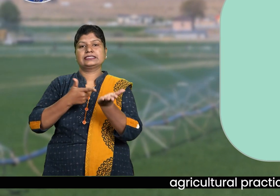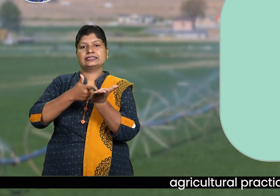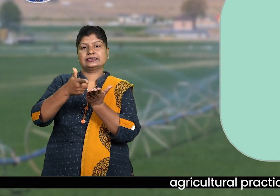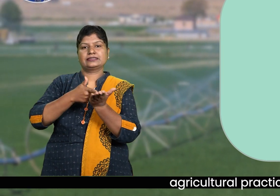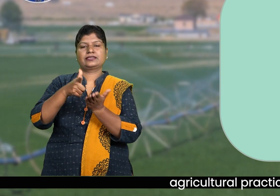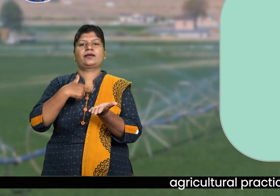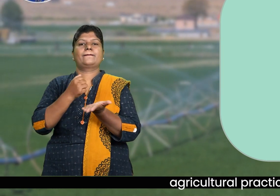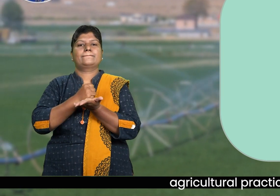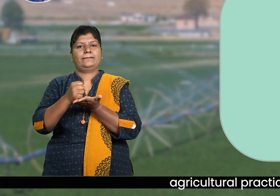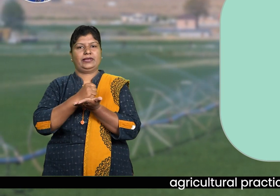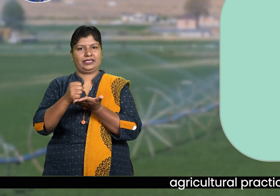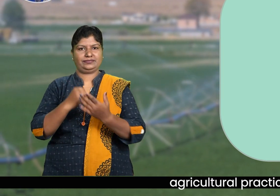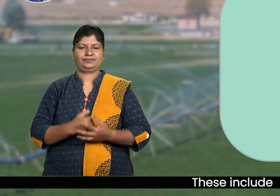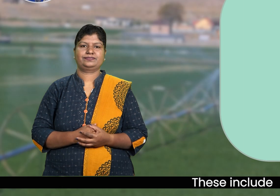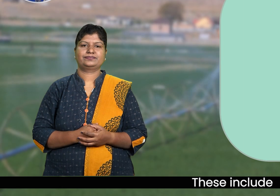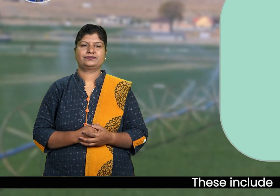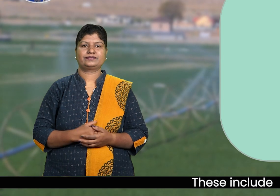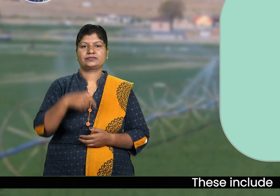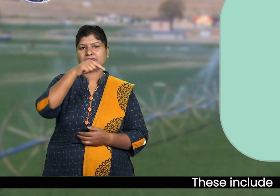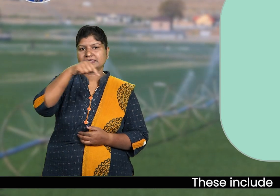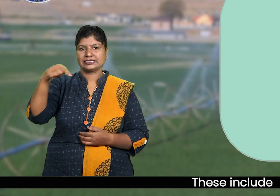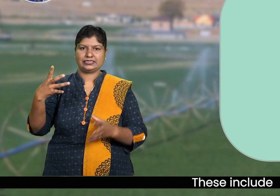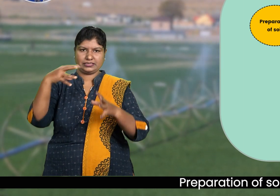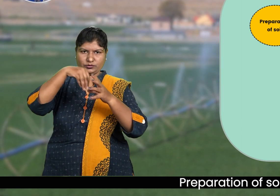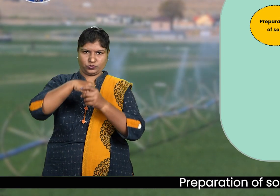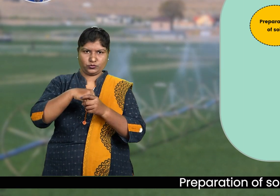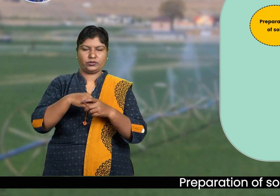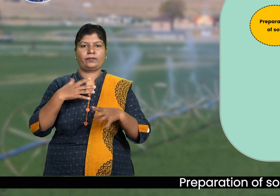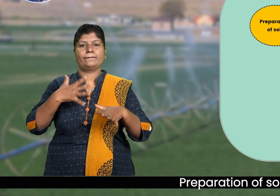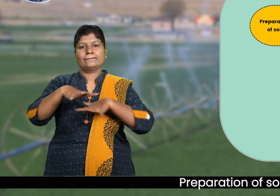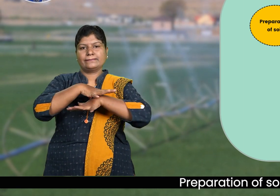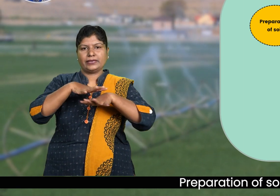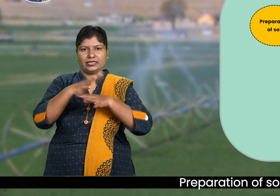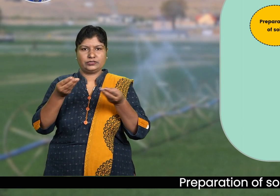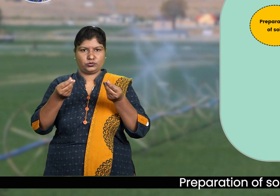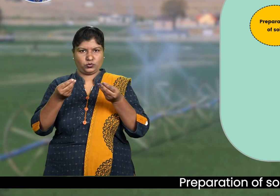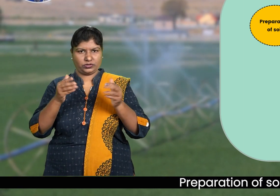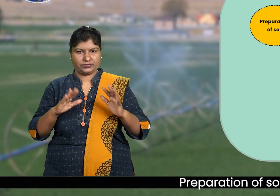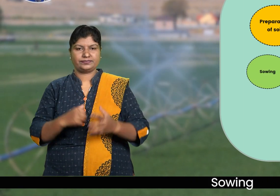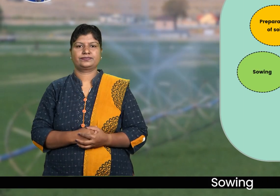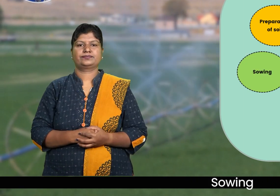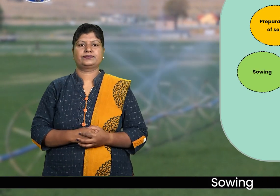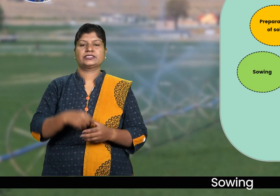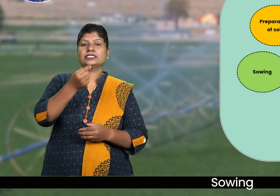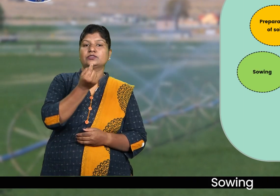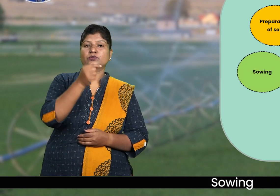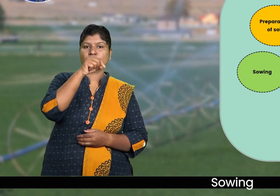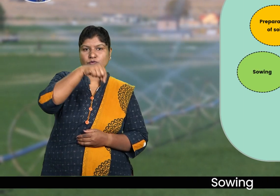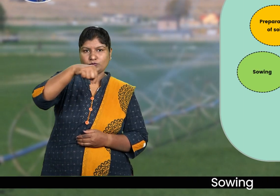agricultural practices. These include preparation of soil,